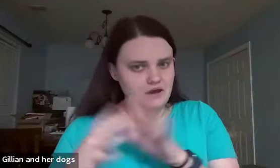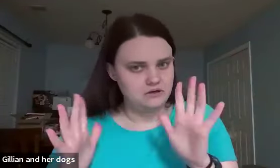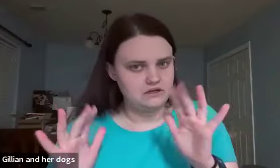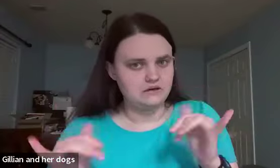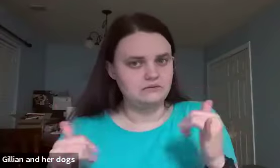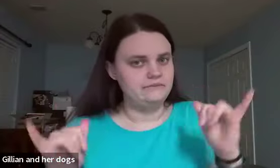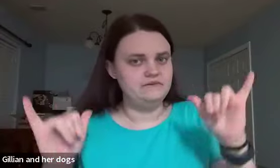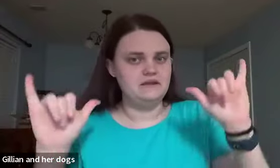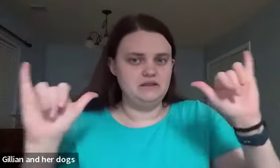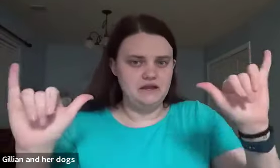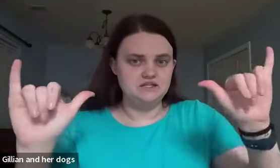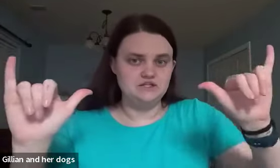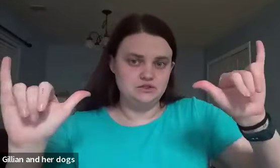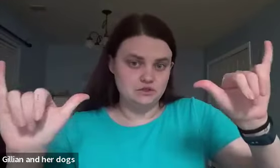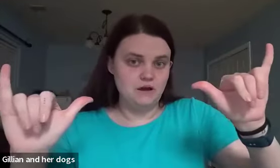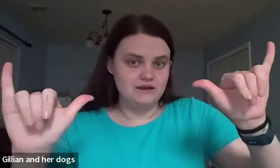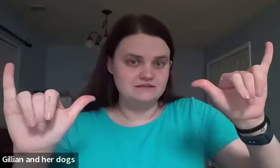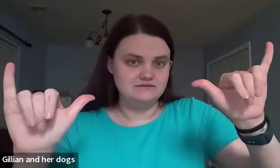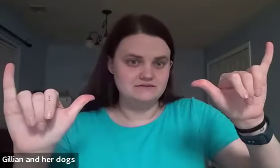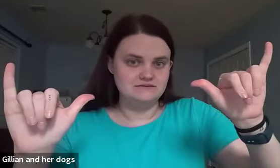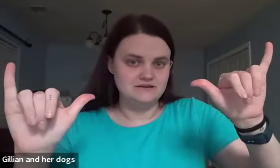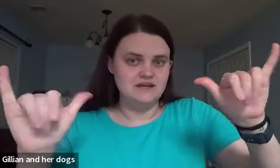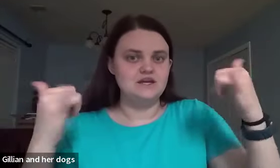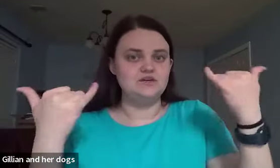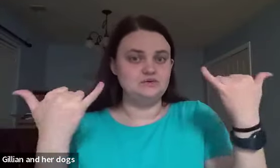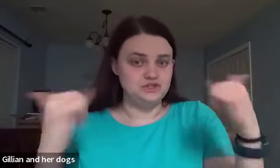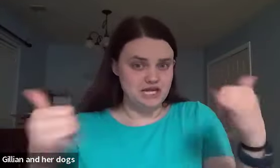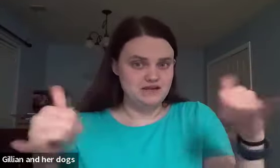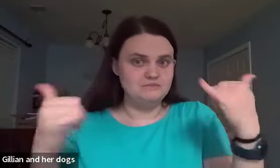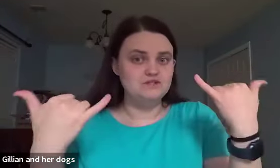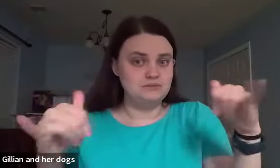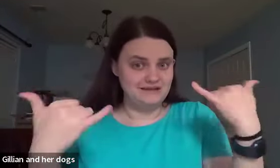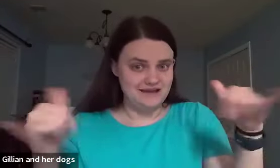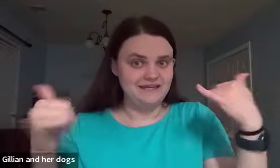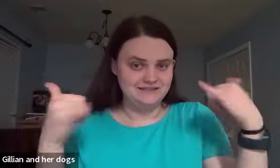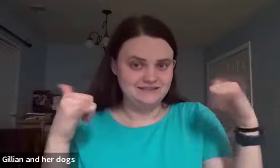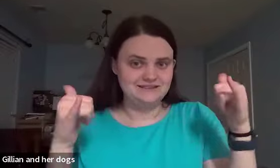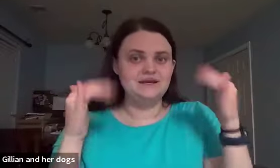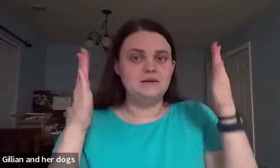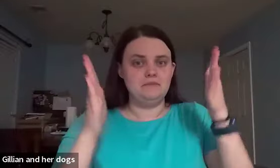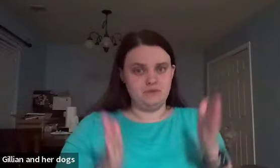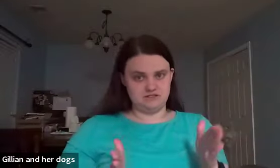that one here. Play is 2 Y's. You shake them, so play,